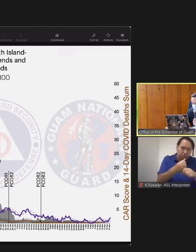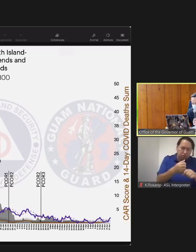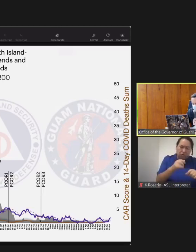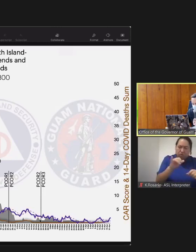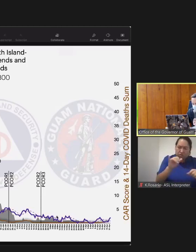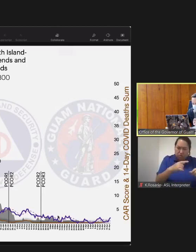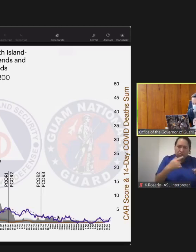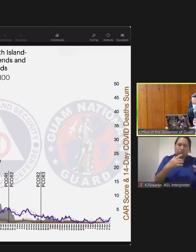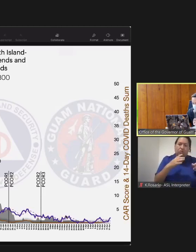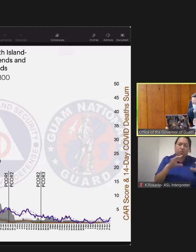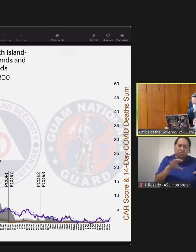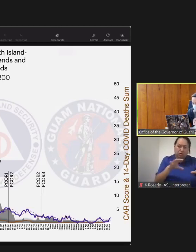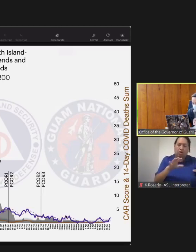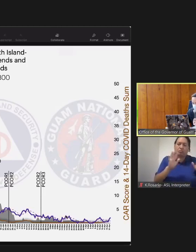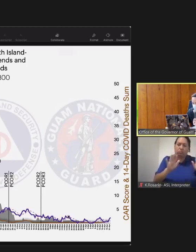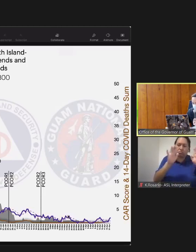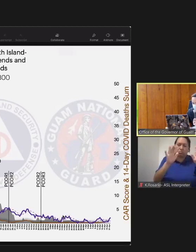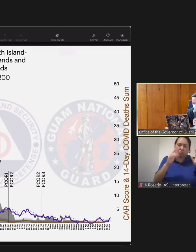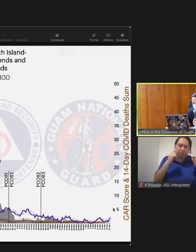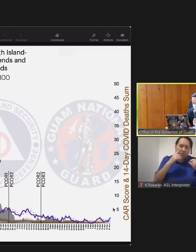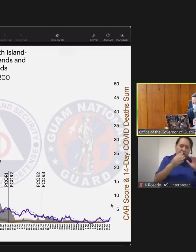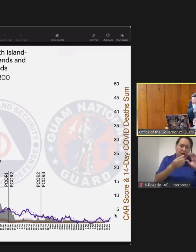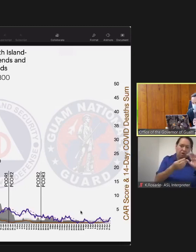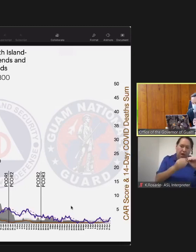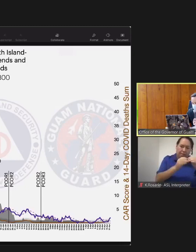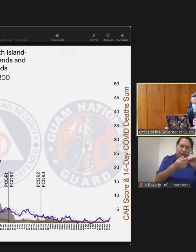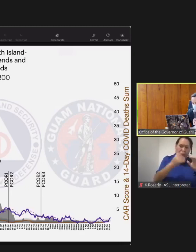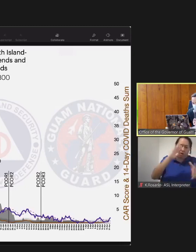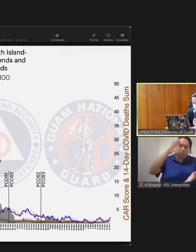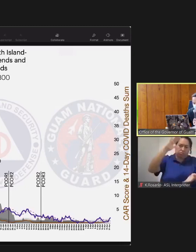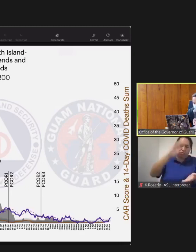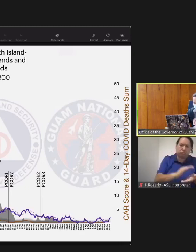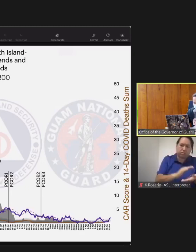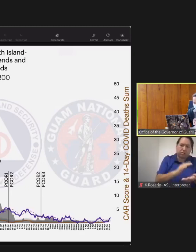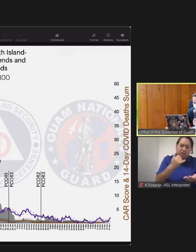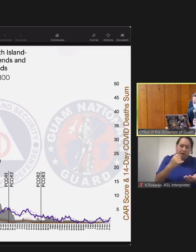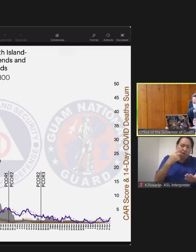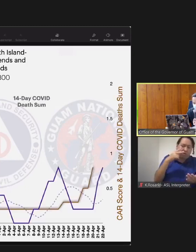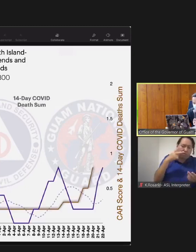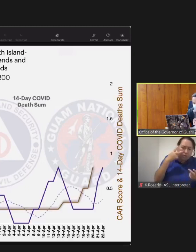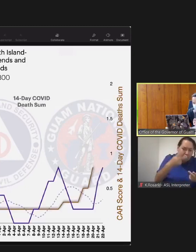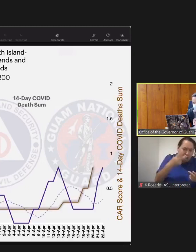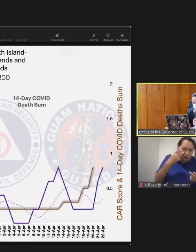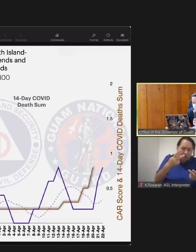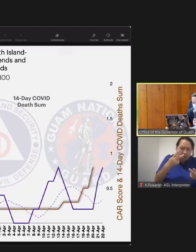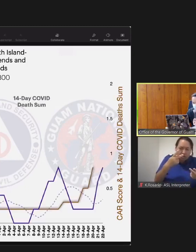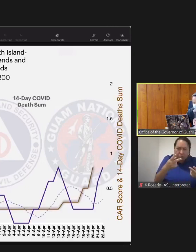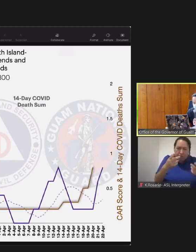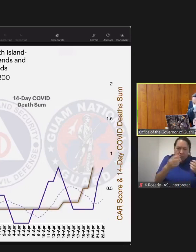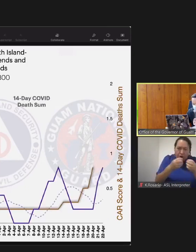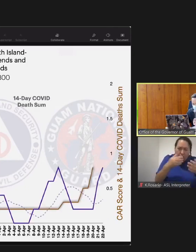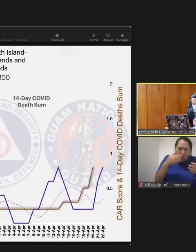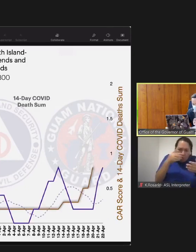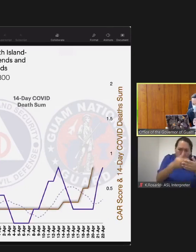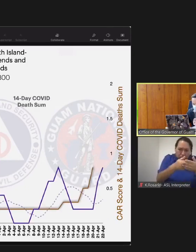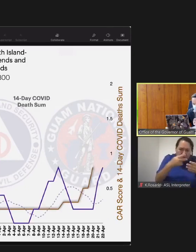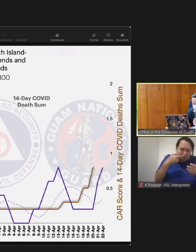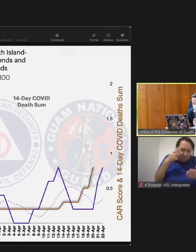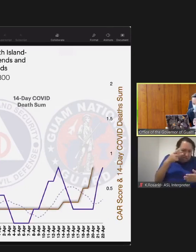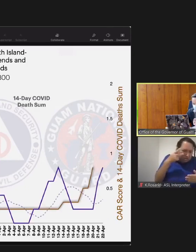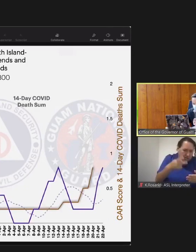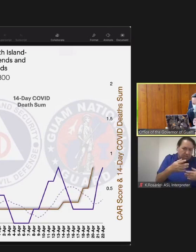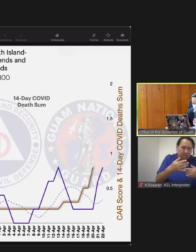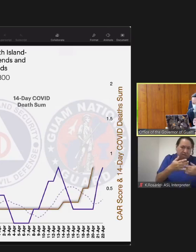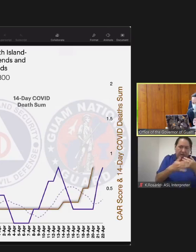job of this numbers coming down. But if I were to zoom in more closely, especially since after